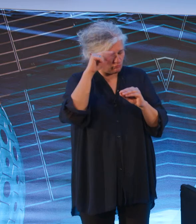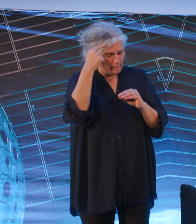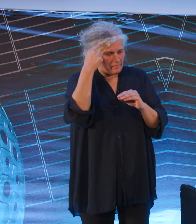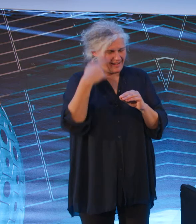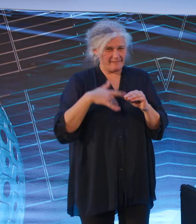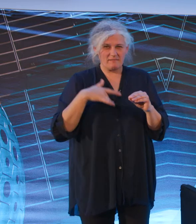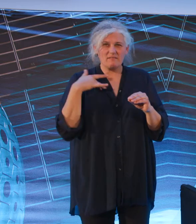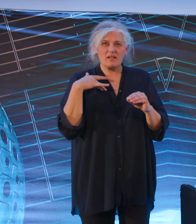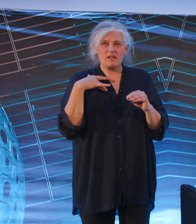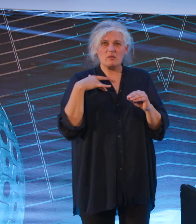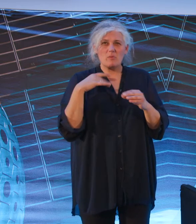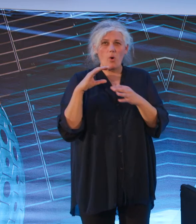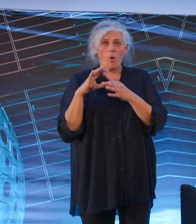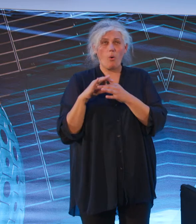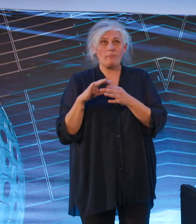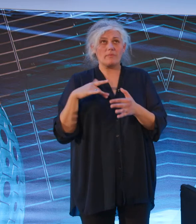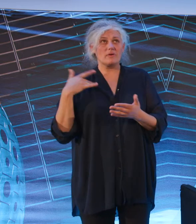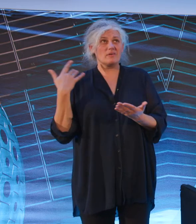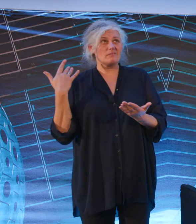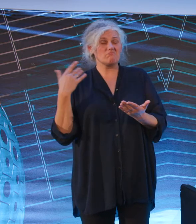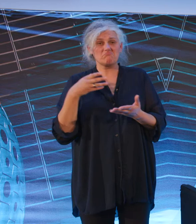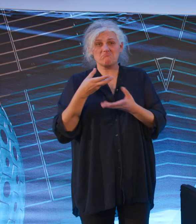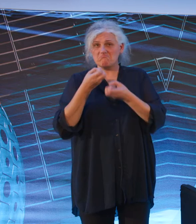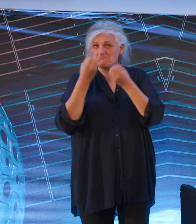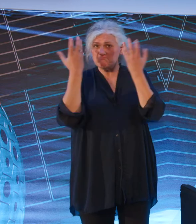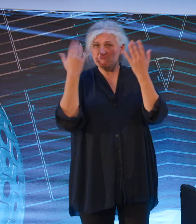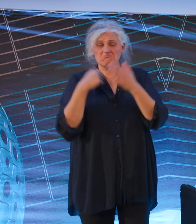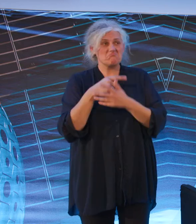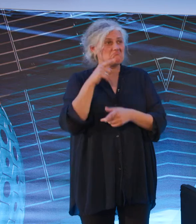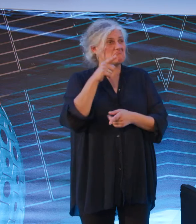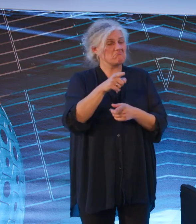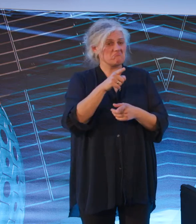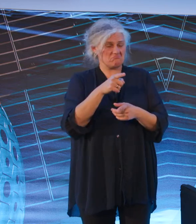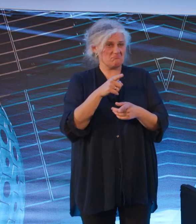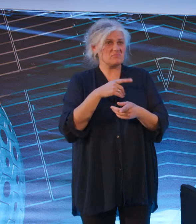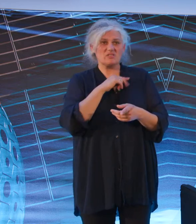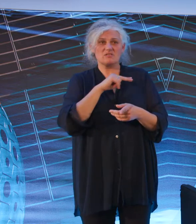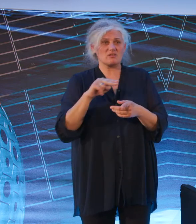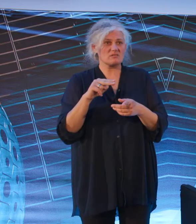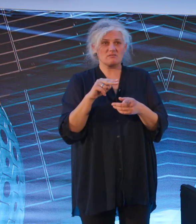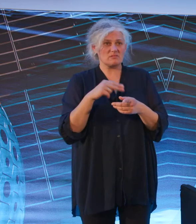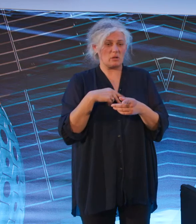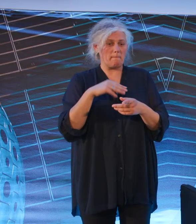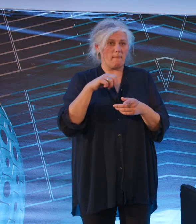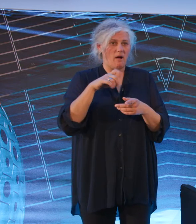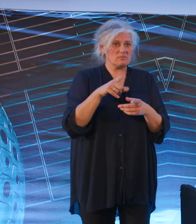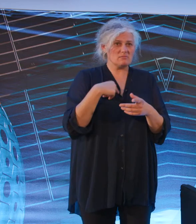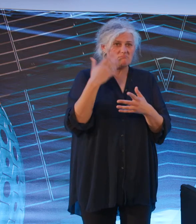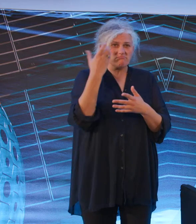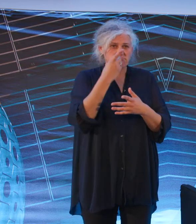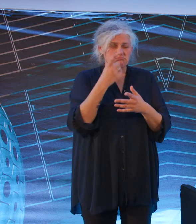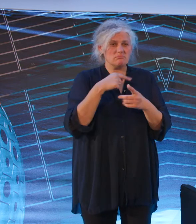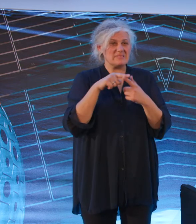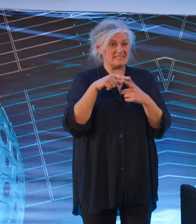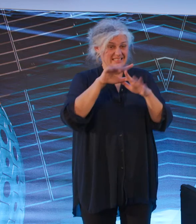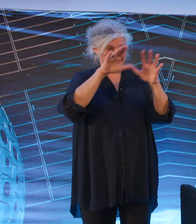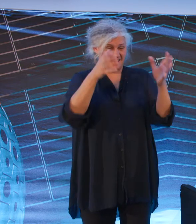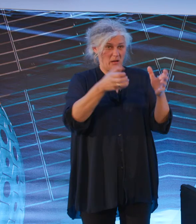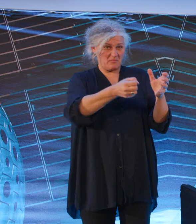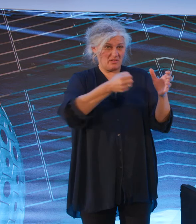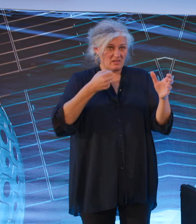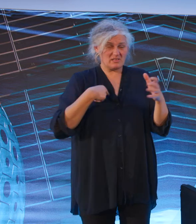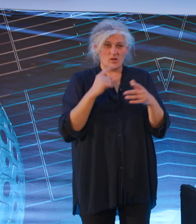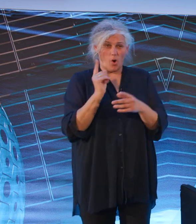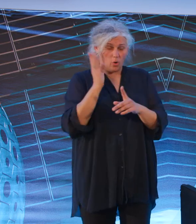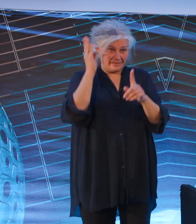it feels like to be home. The cord has been severed and he is unmoored. Perhaps this cabin is the only point